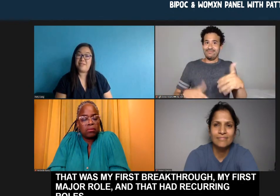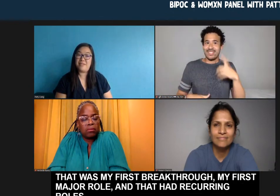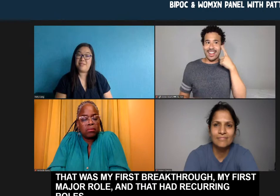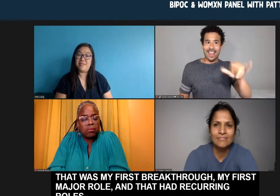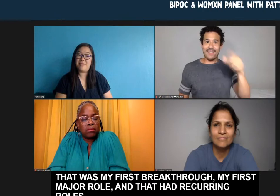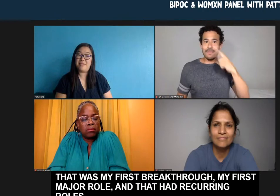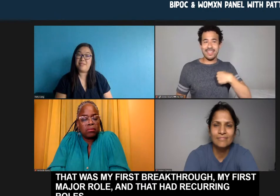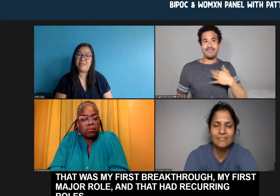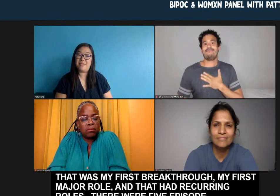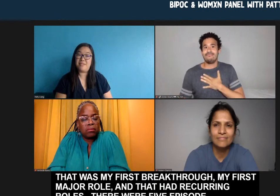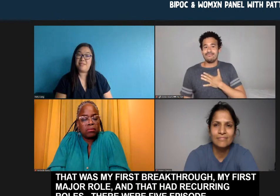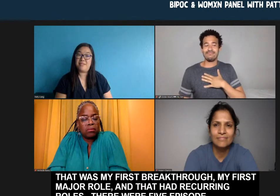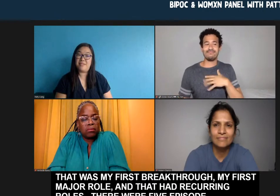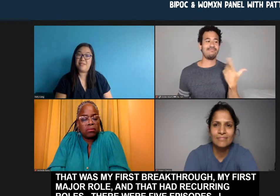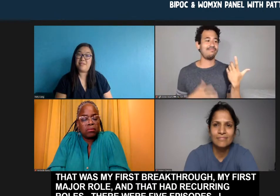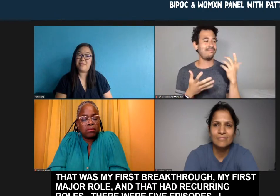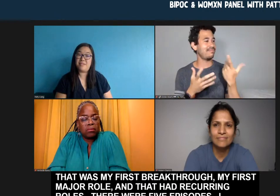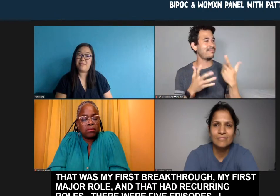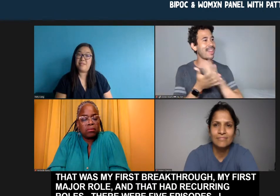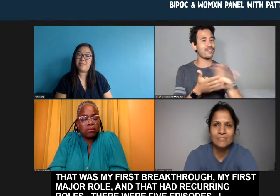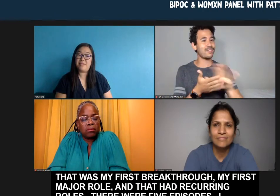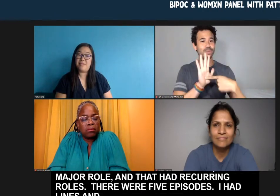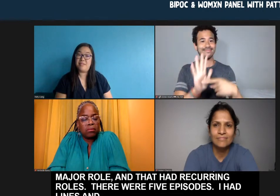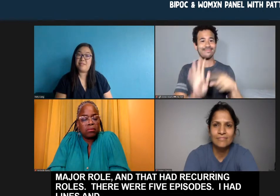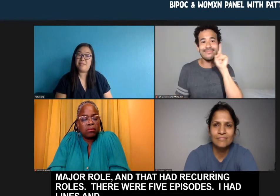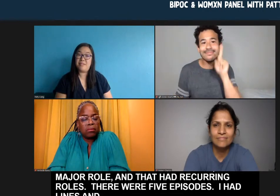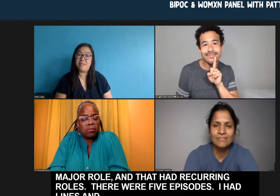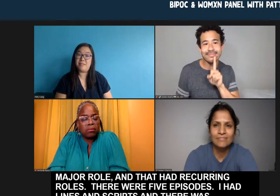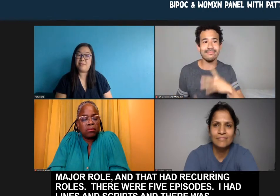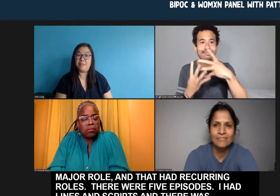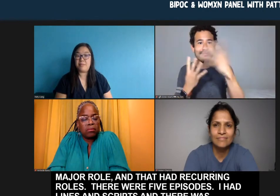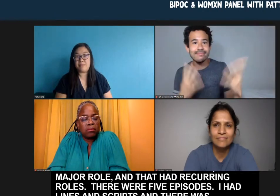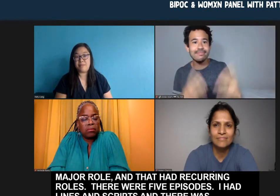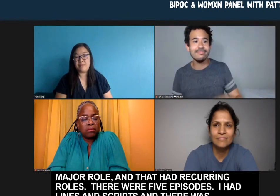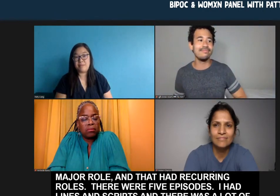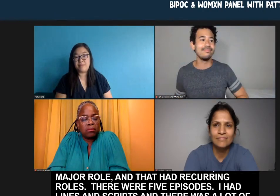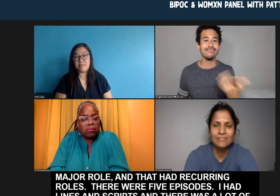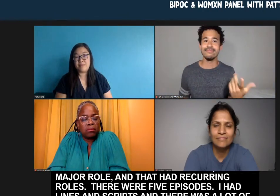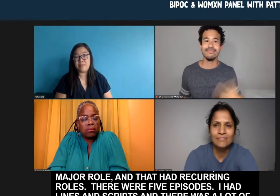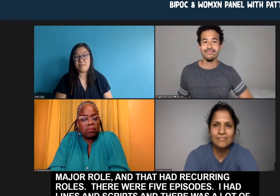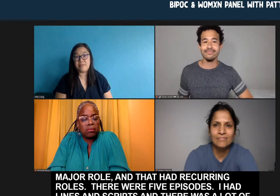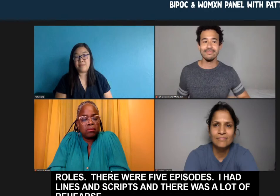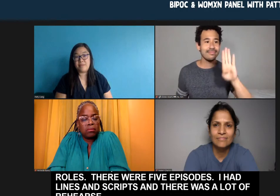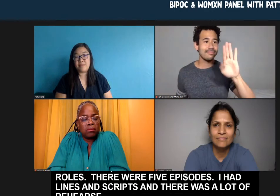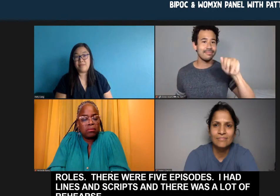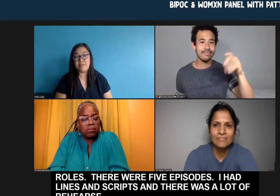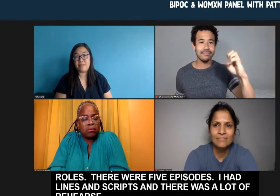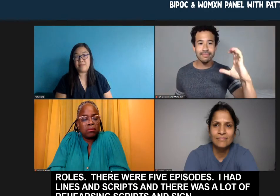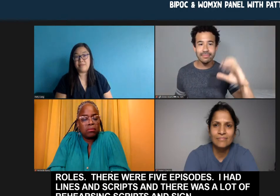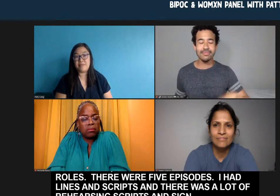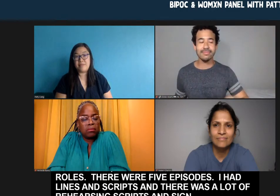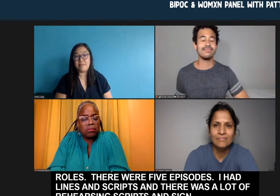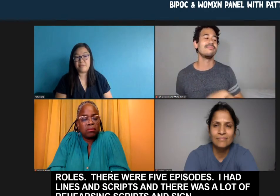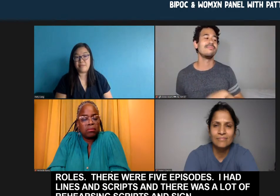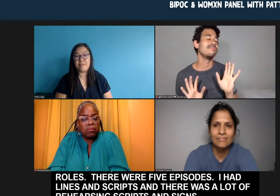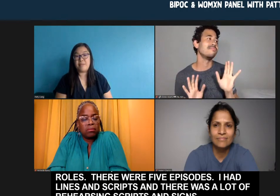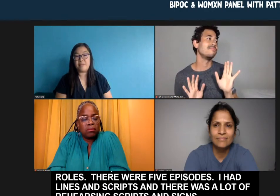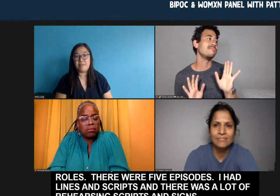of practice rehearsing the scripts and the signs. And for me, that was just a powerful experience. It really helped. I really felt that I could show my